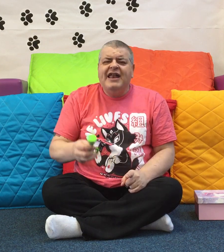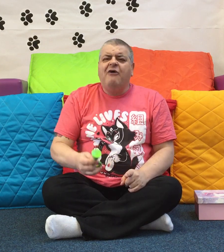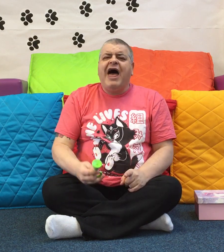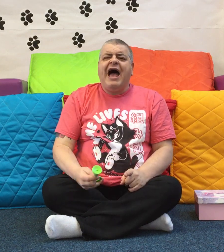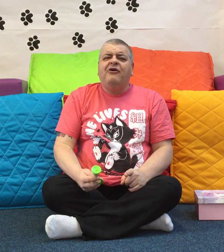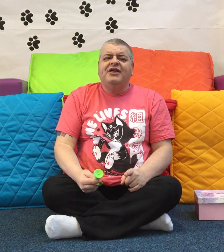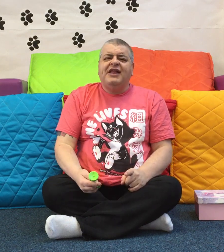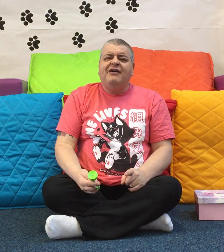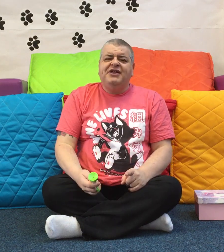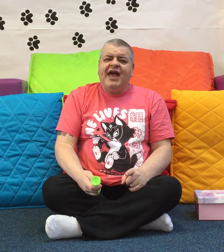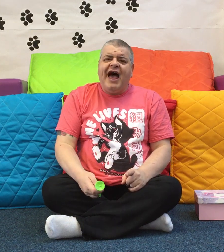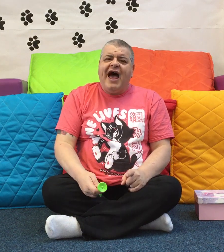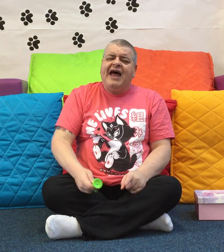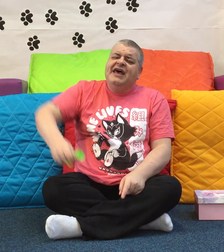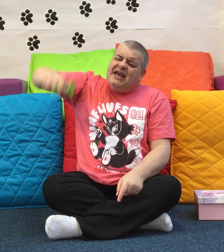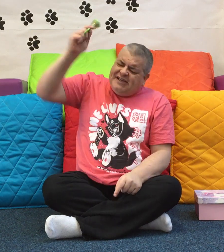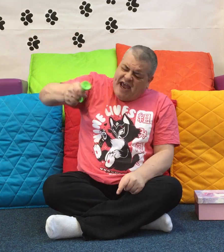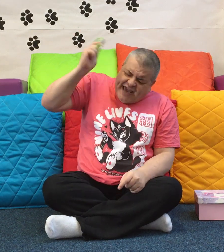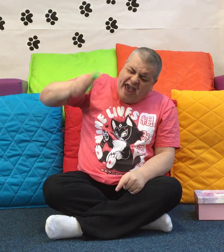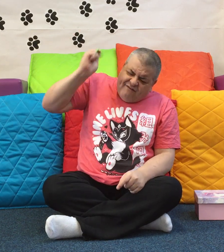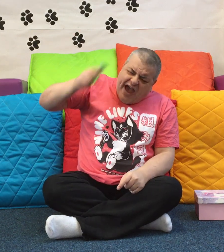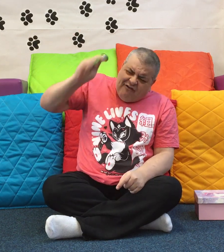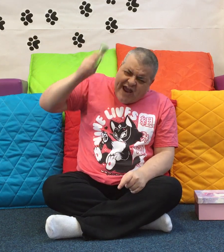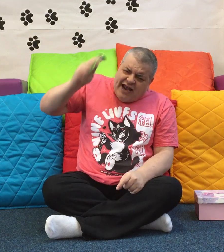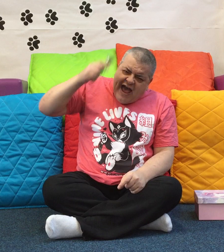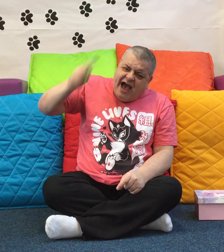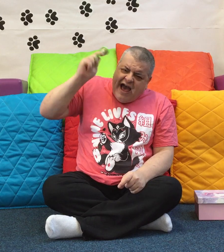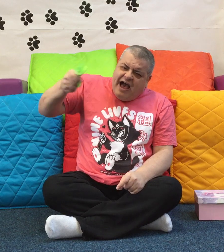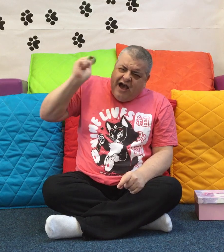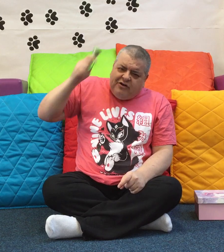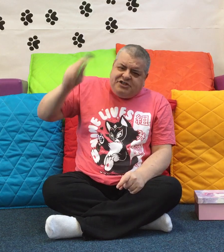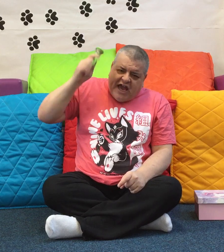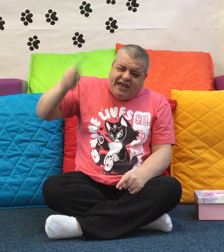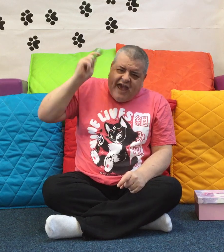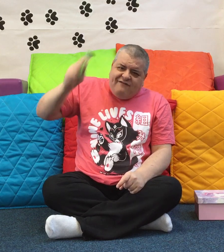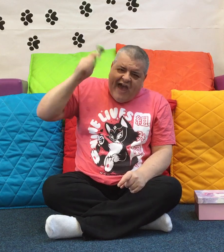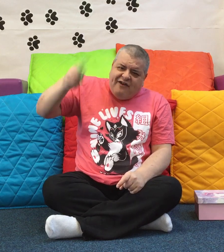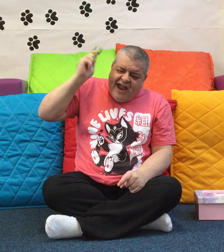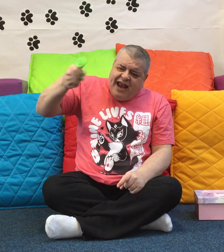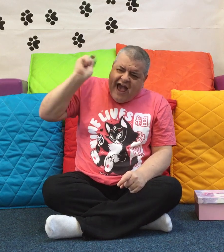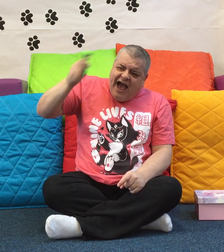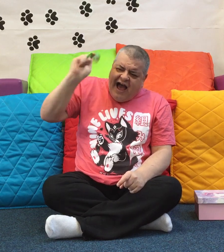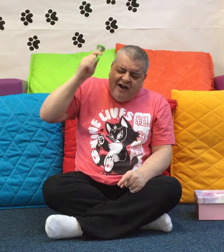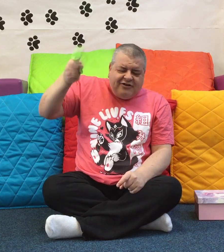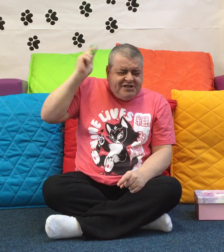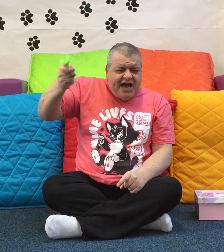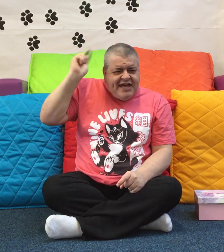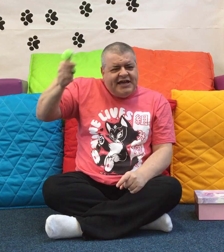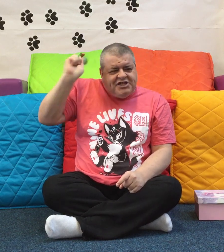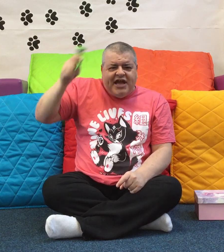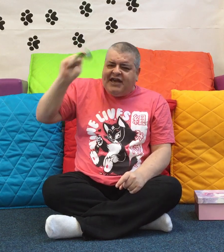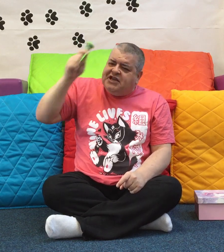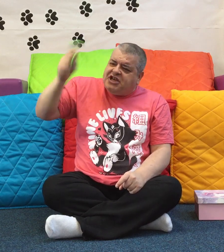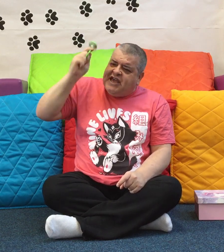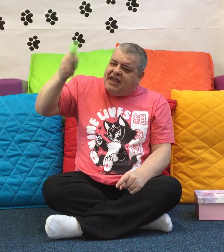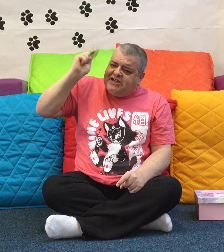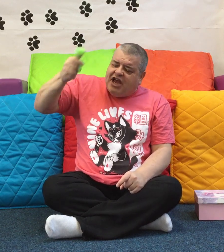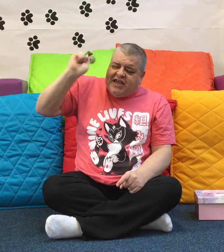Shake it, shake it, shake it, shake it, shake it very quiet. Now loud, as loud as you can. Shake it very loud, shake it very loud. Shake it, shake